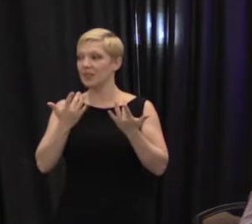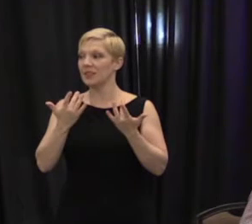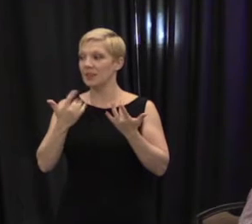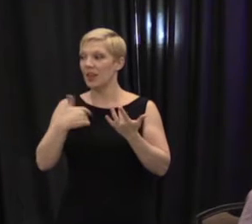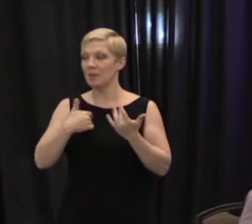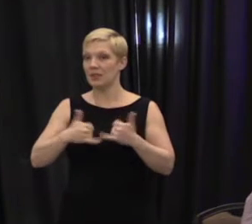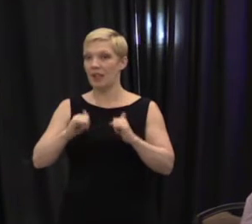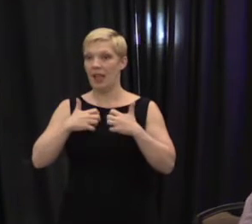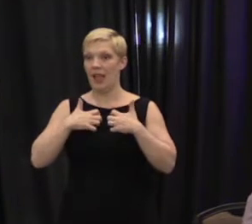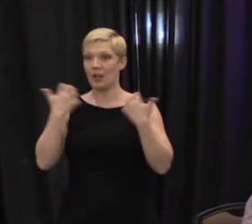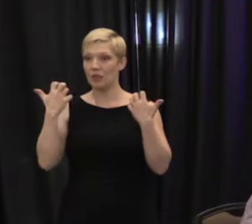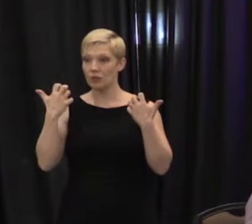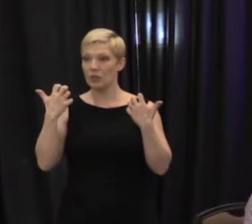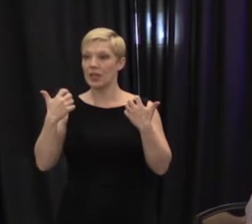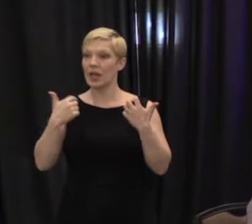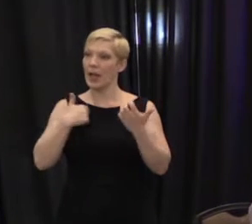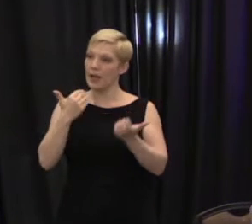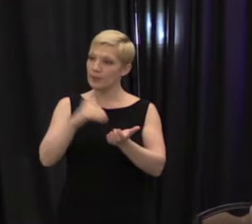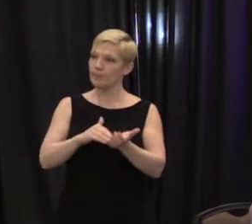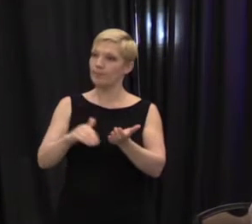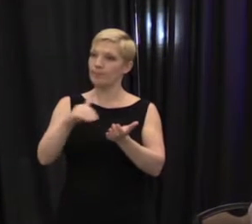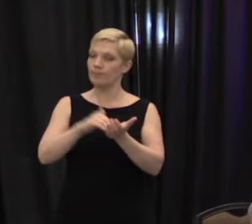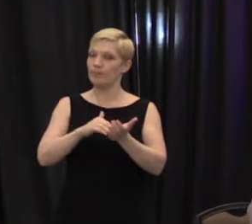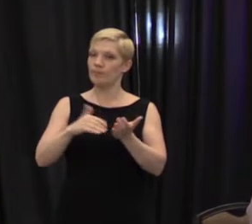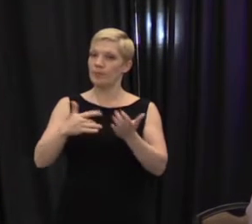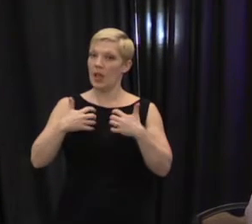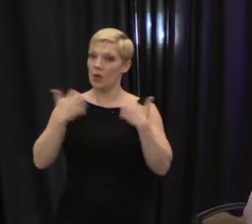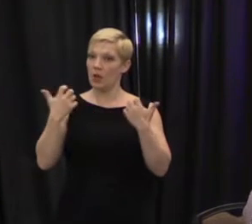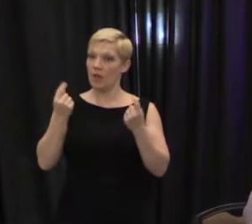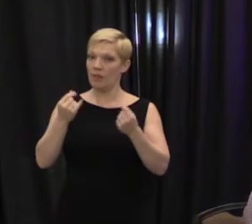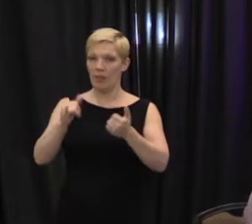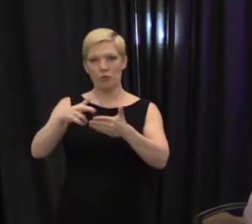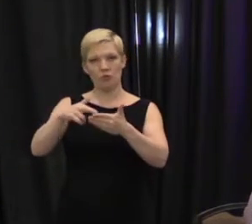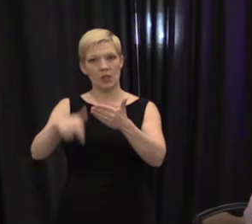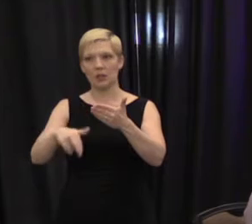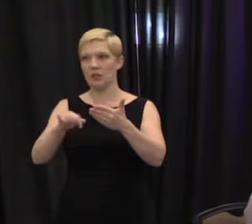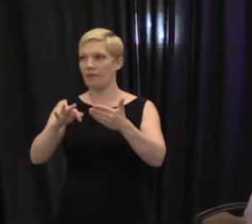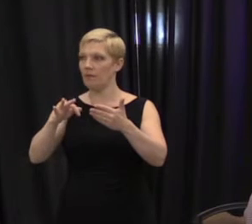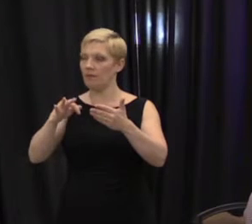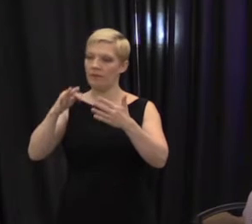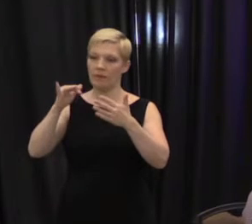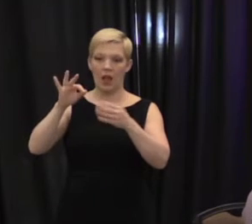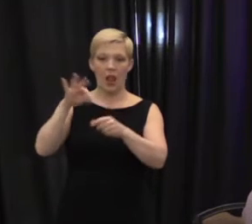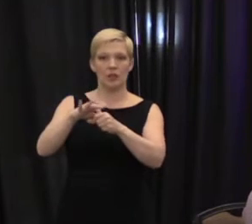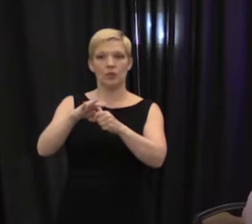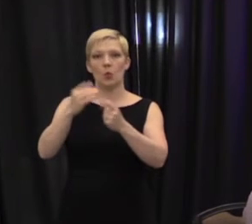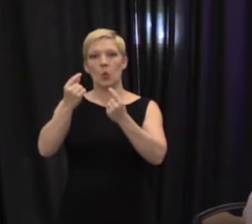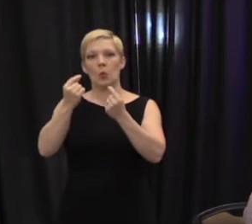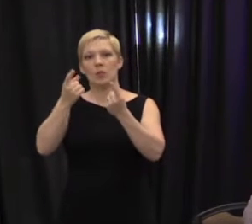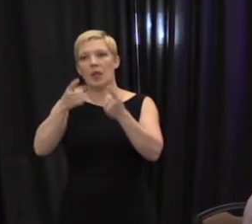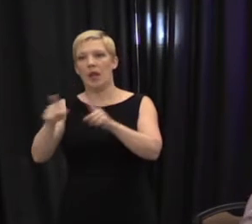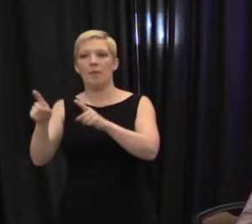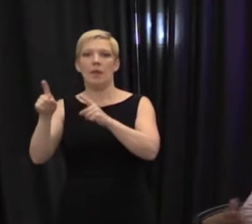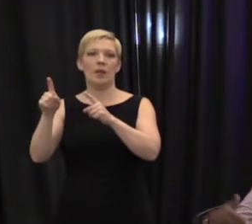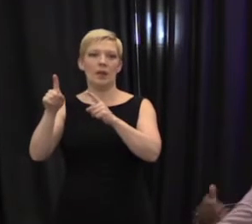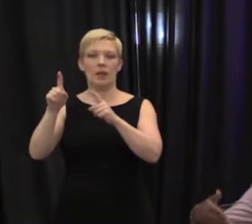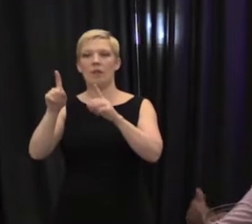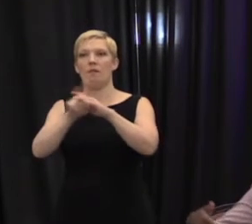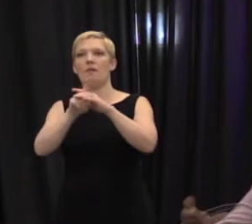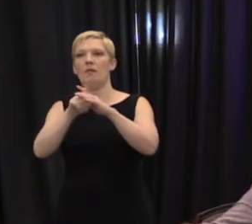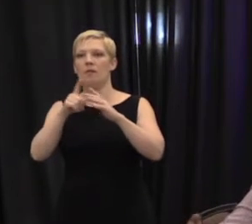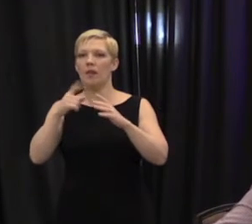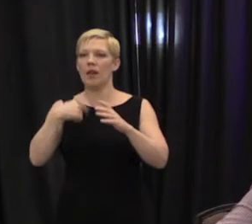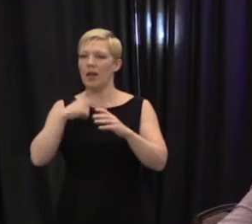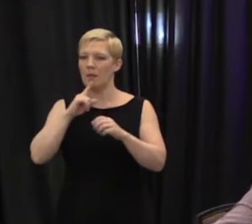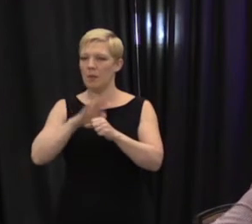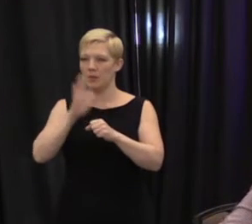Because I'm still angry, and I'm consistently angry at the results of the election, what's happening sometimes with midterms occurring. I promise I will